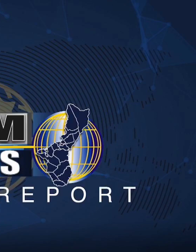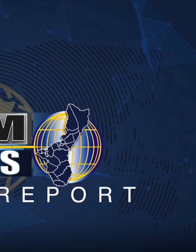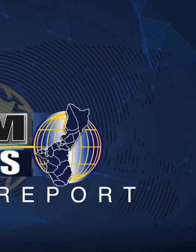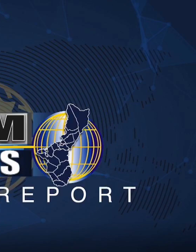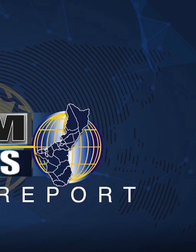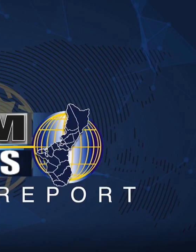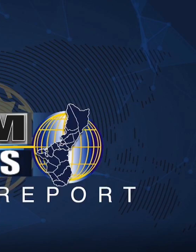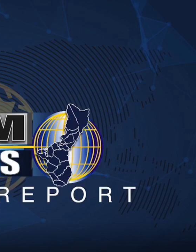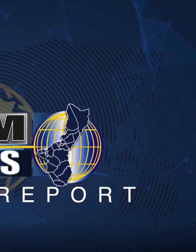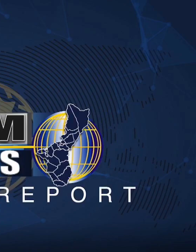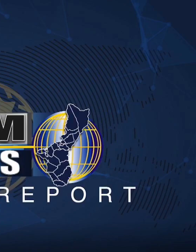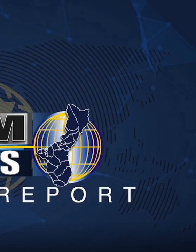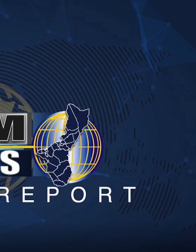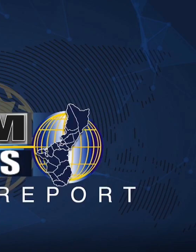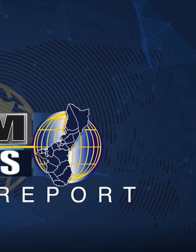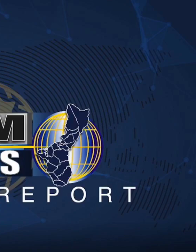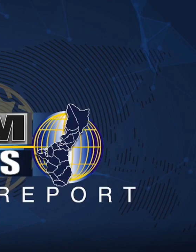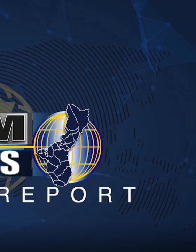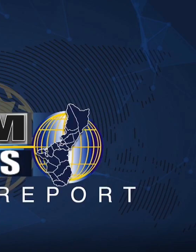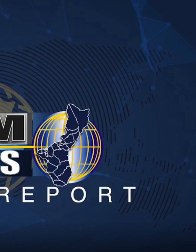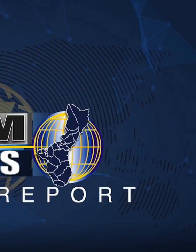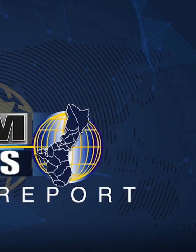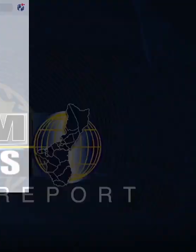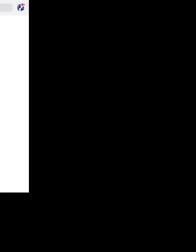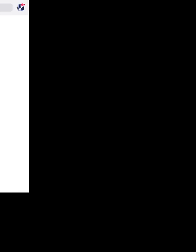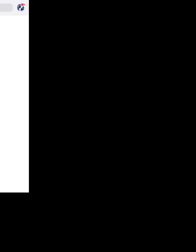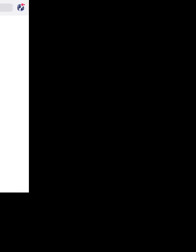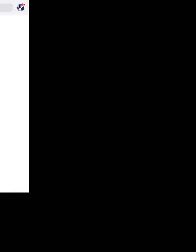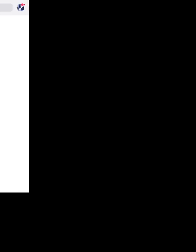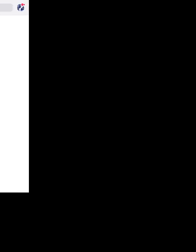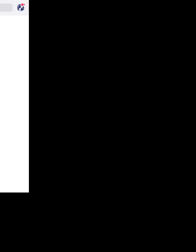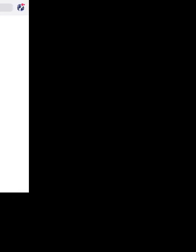Tata's English was not so good.